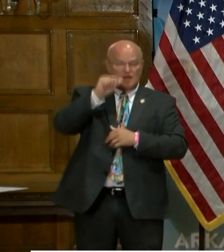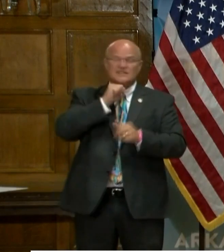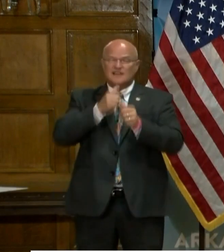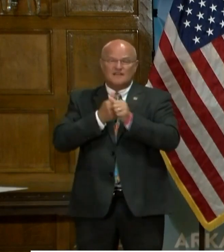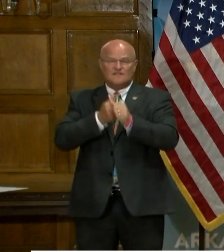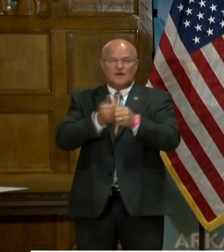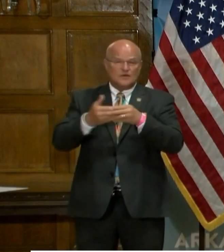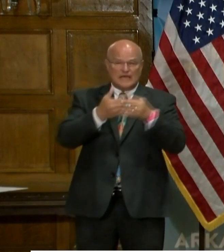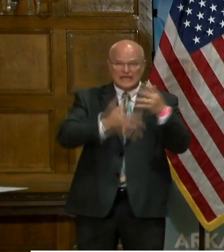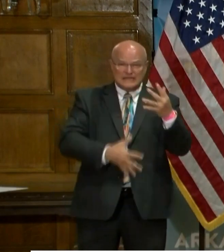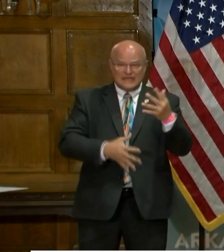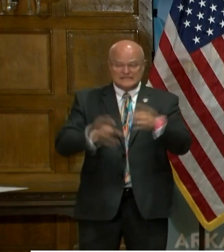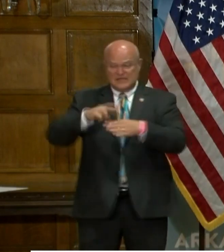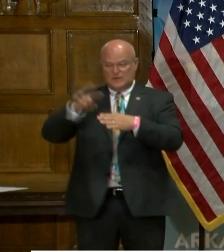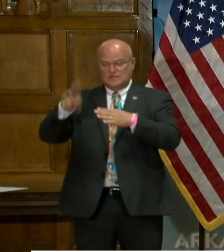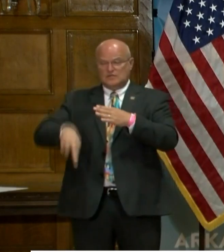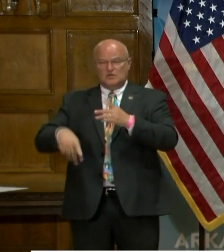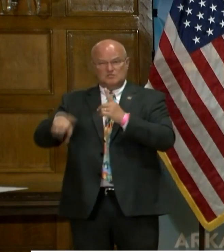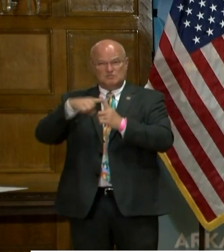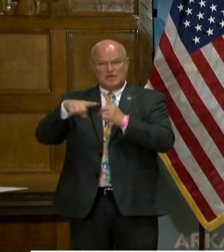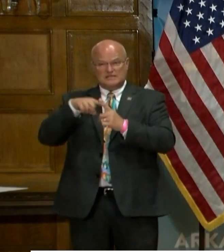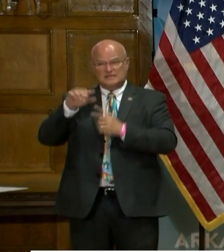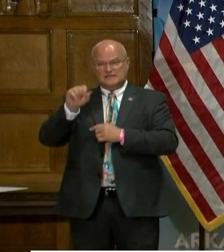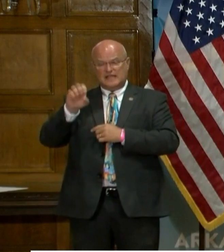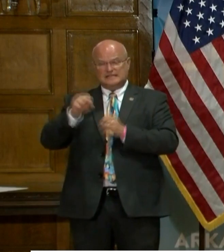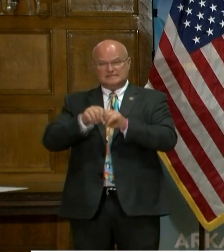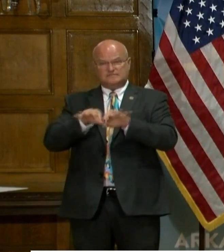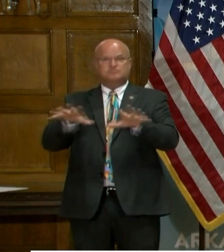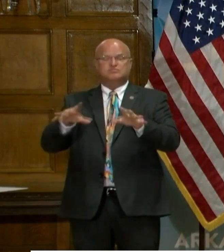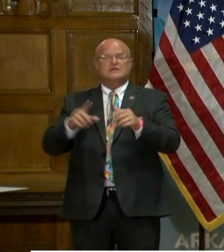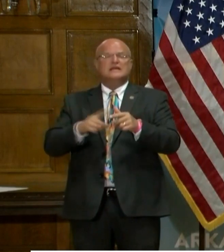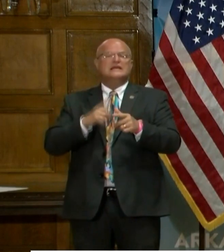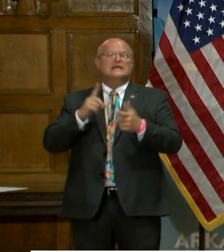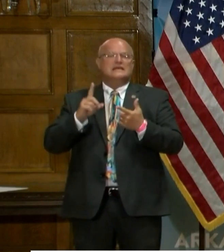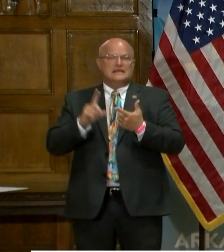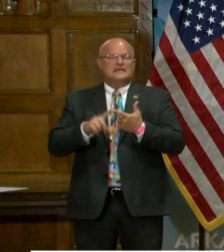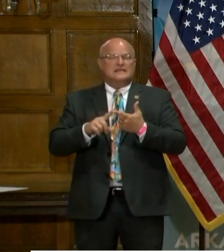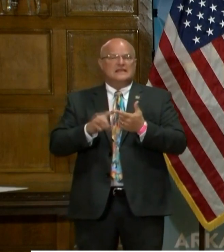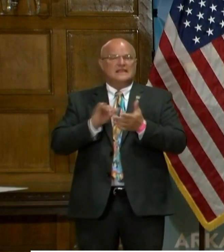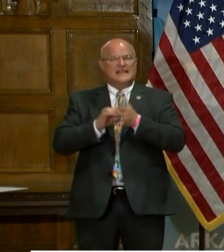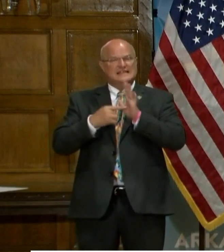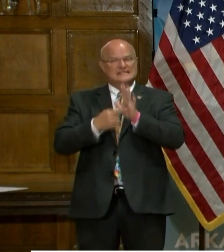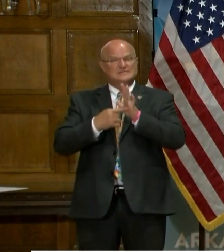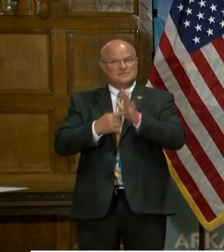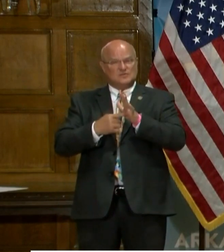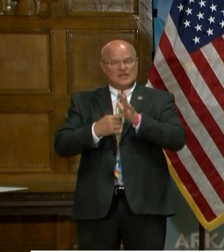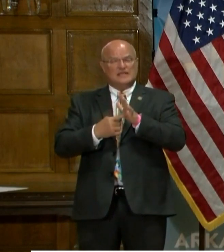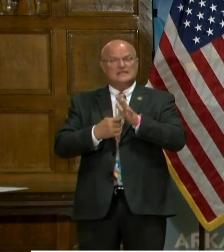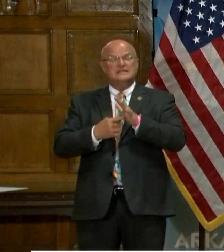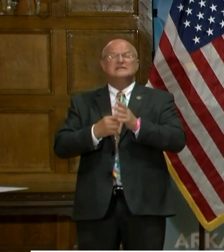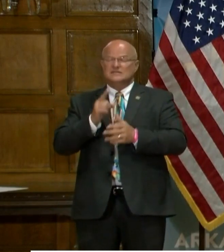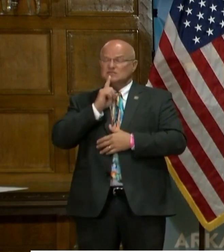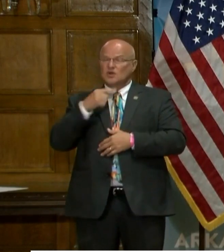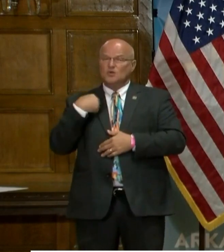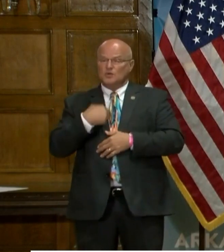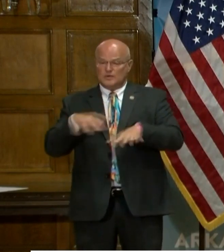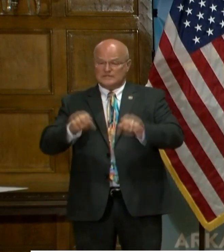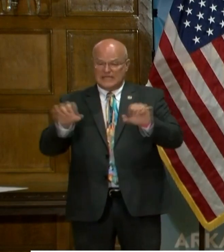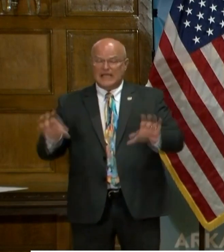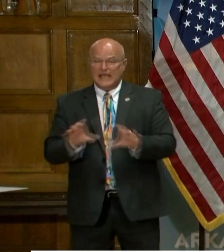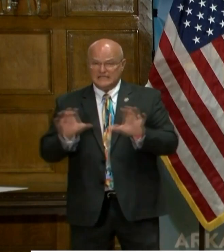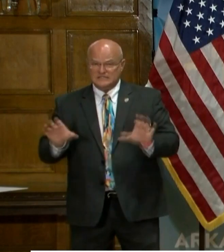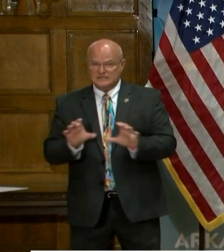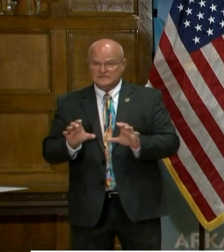following guidelines and resulting in positive cases that demonstrate a problem, then certainly we would take